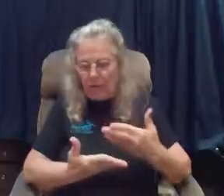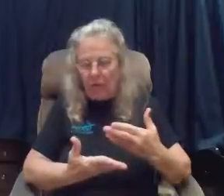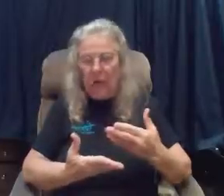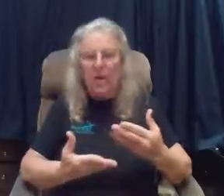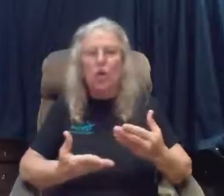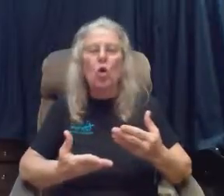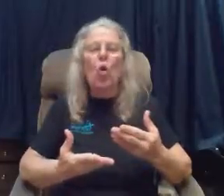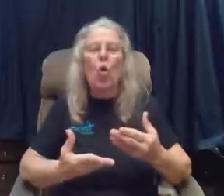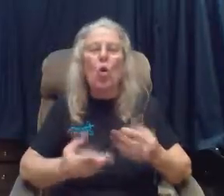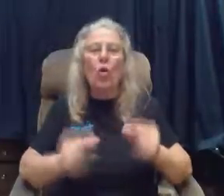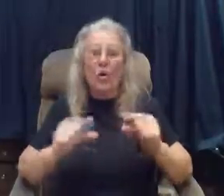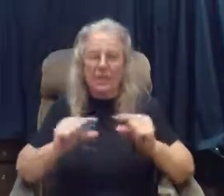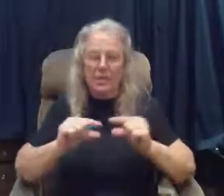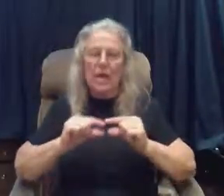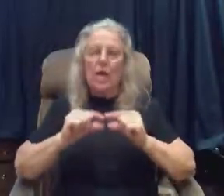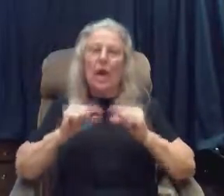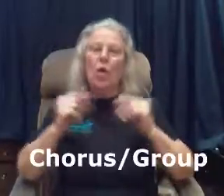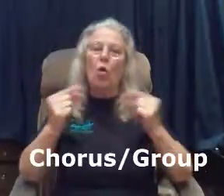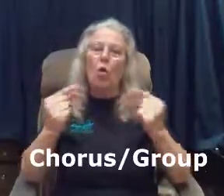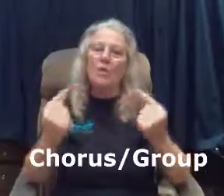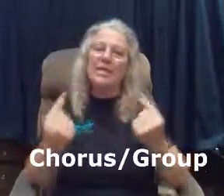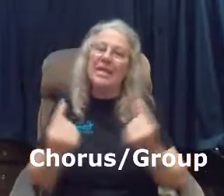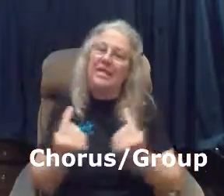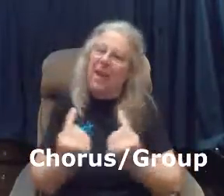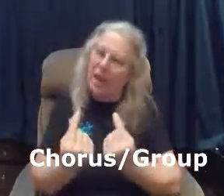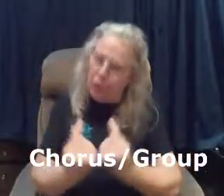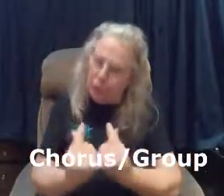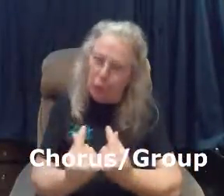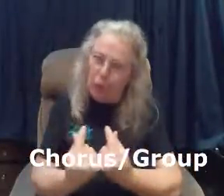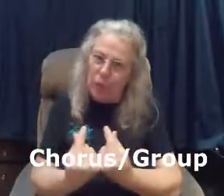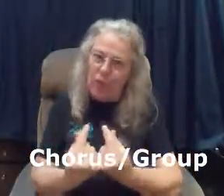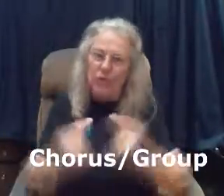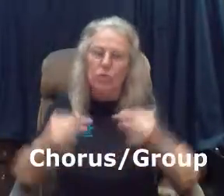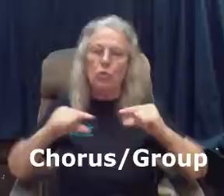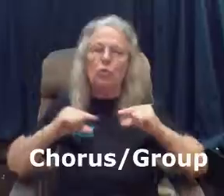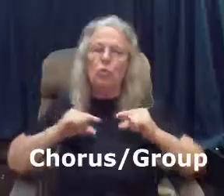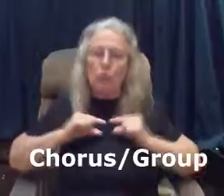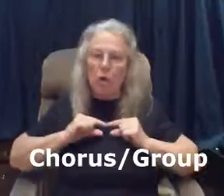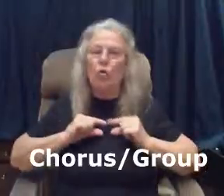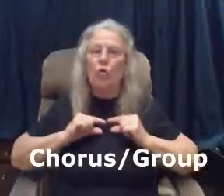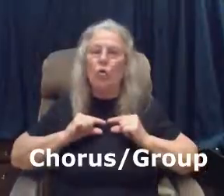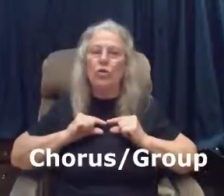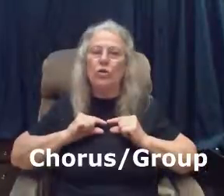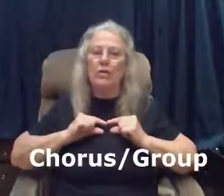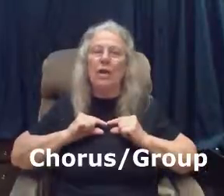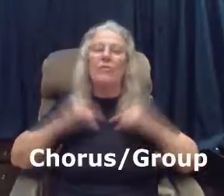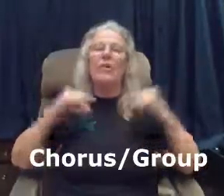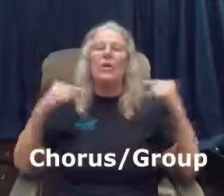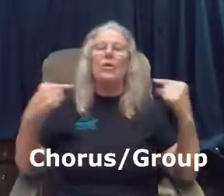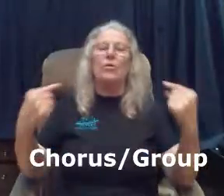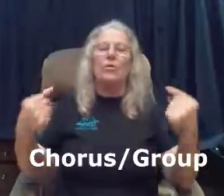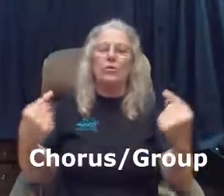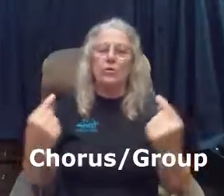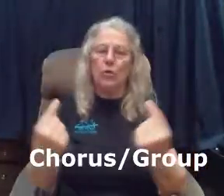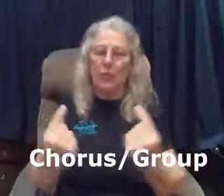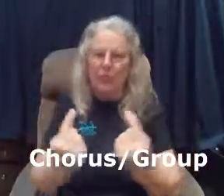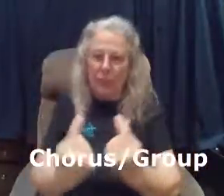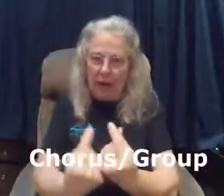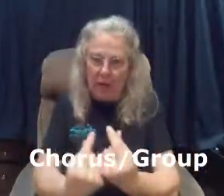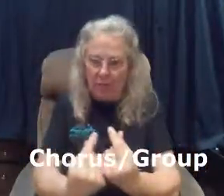Grateful, and chorus. A chorus is a group. So you start toward yourself, circling around to